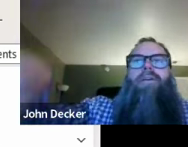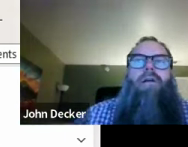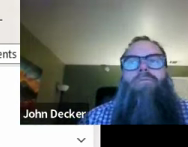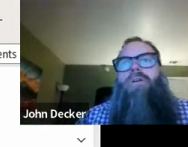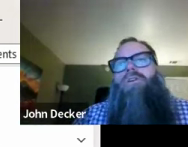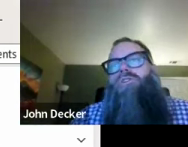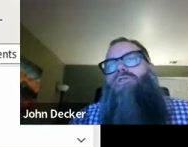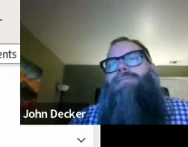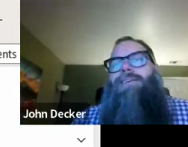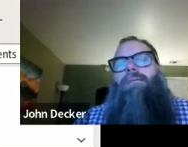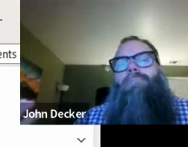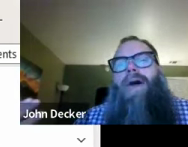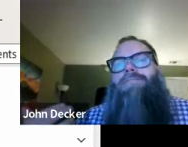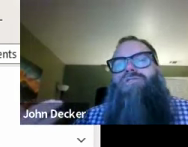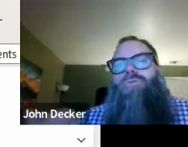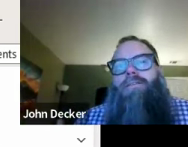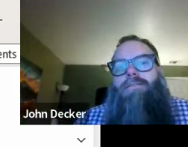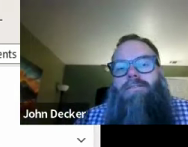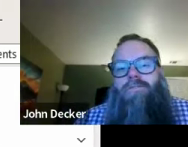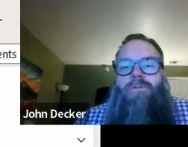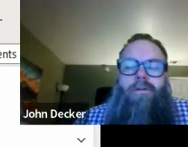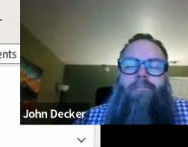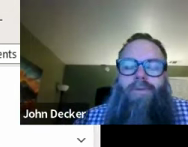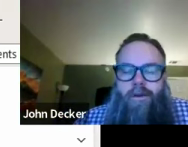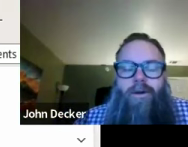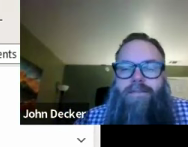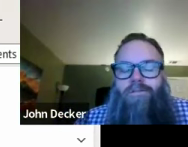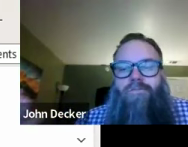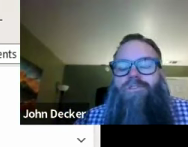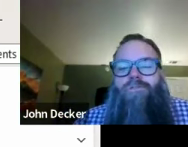this calculator out. You send it back to us to